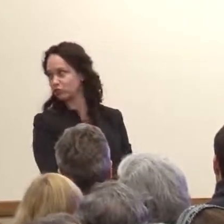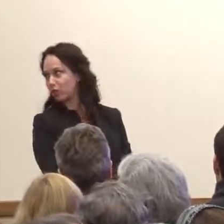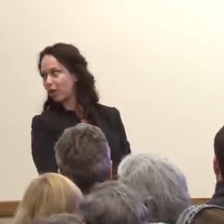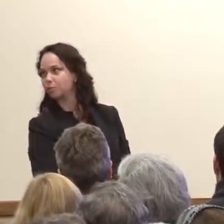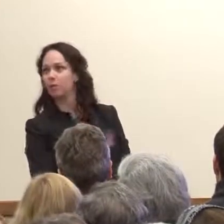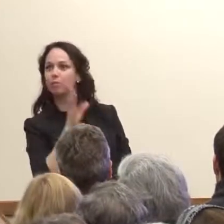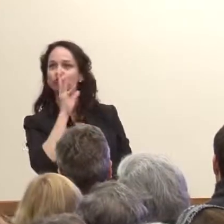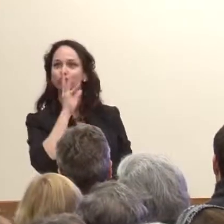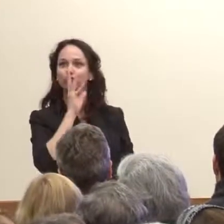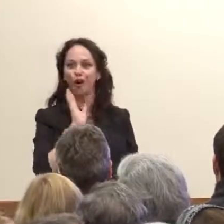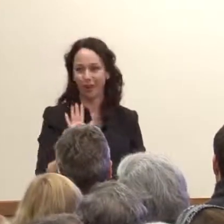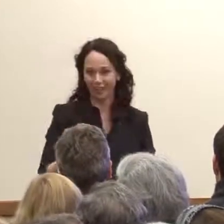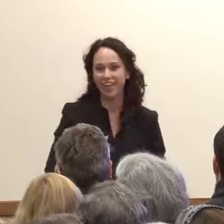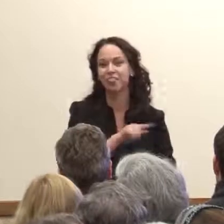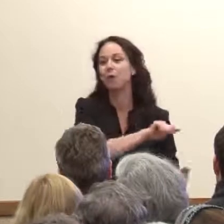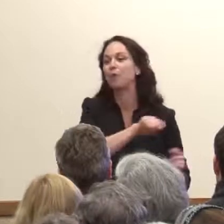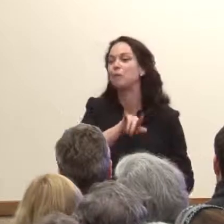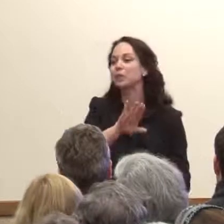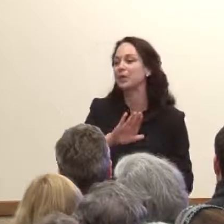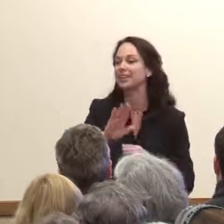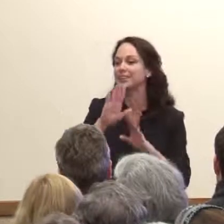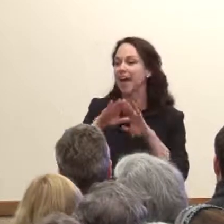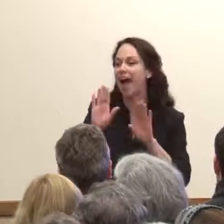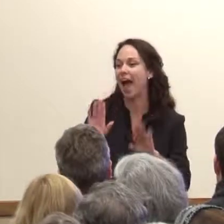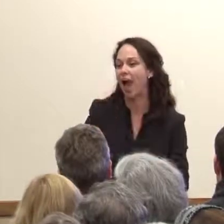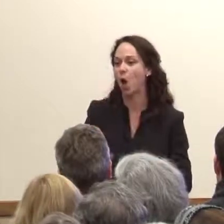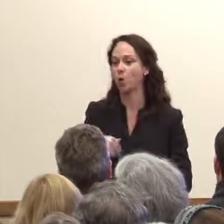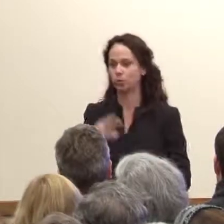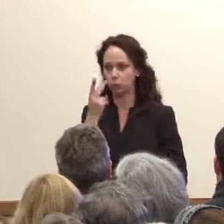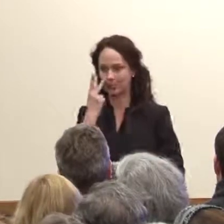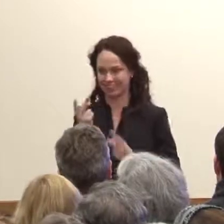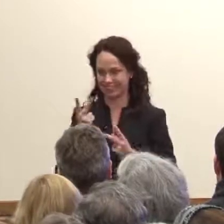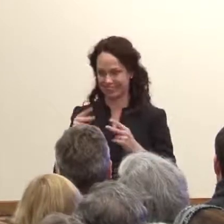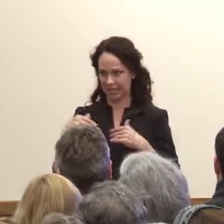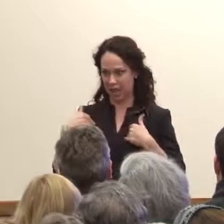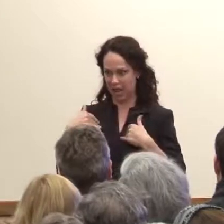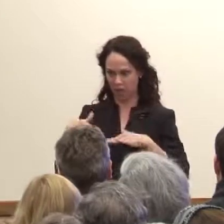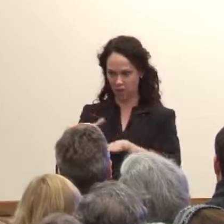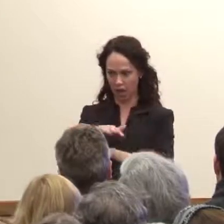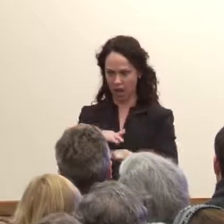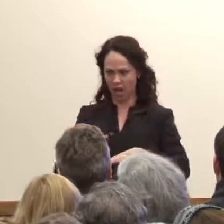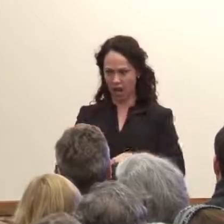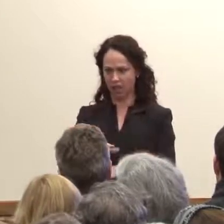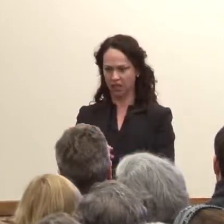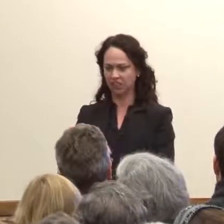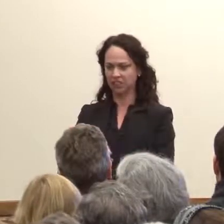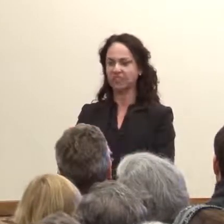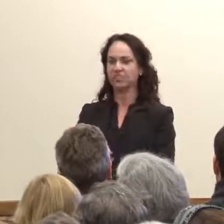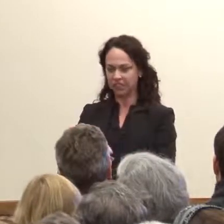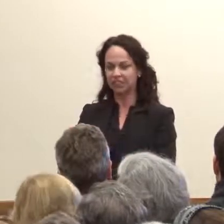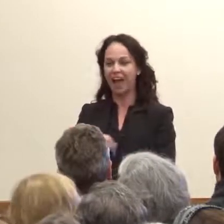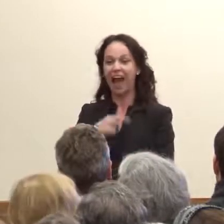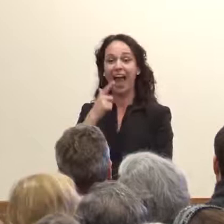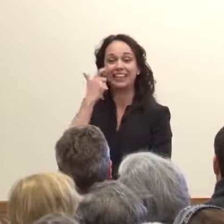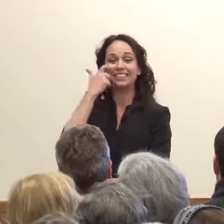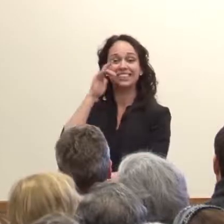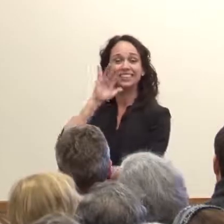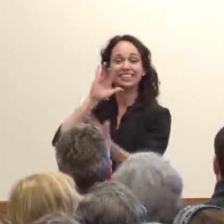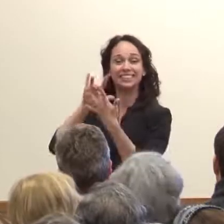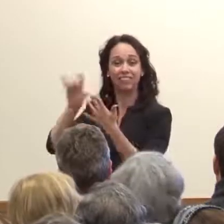house, and he would have those little animals kind of scooting around. And I'm happy to say that I reconnected with him